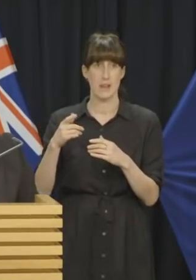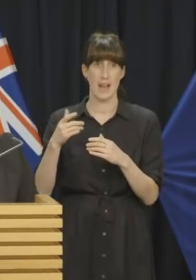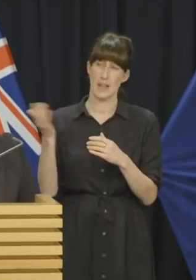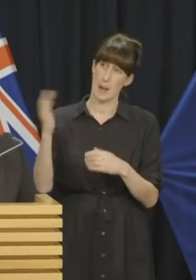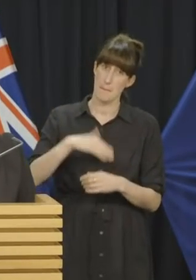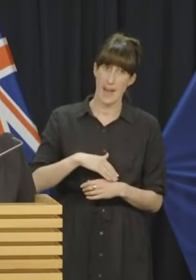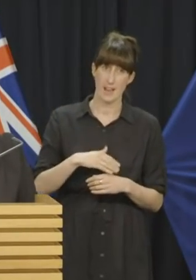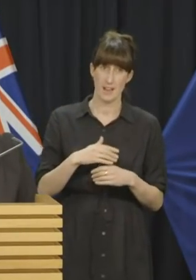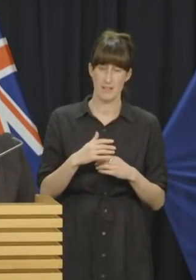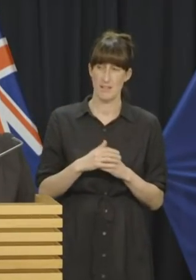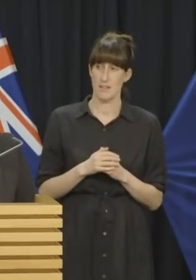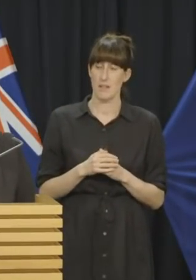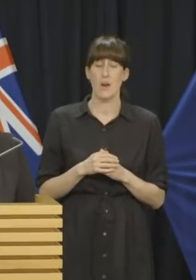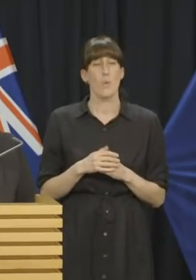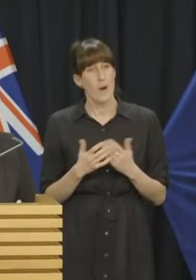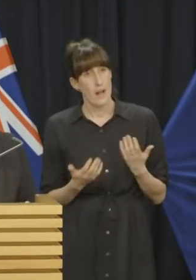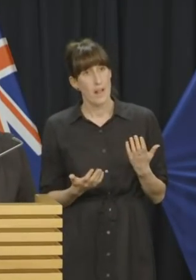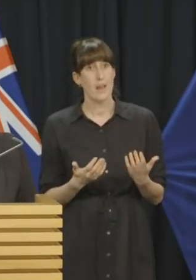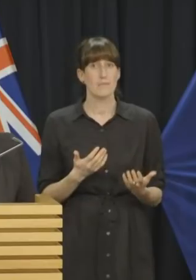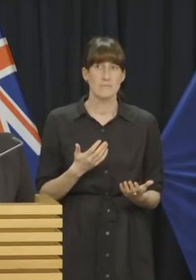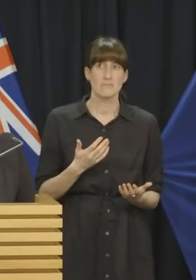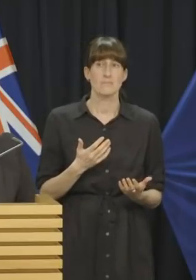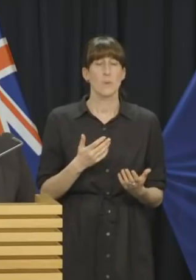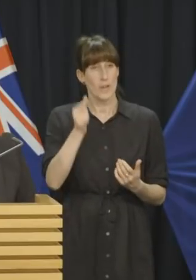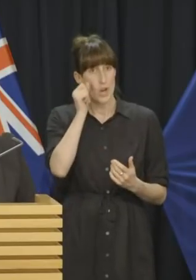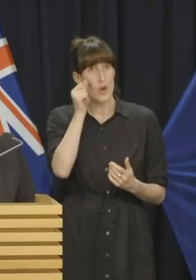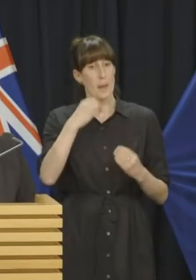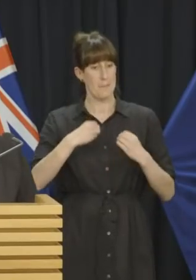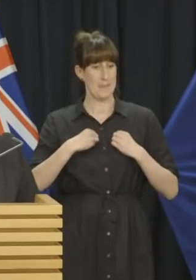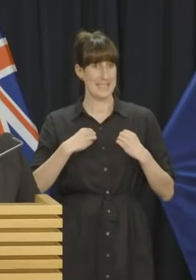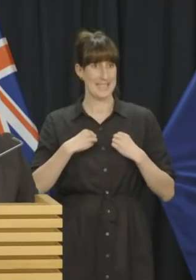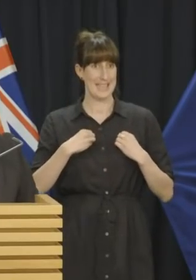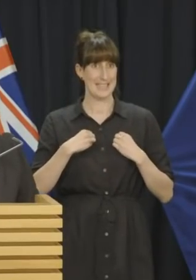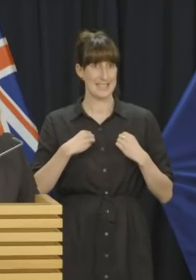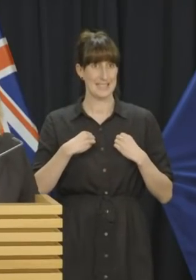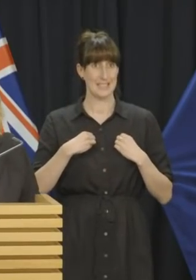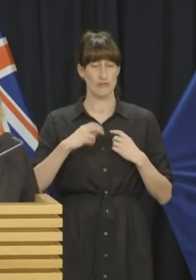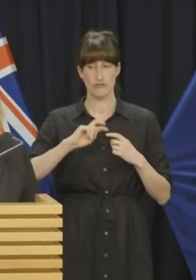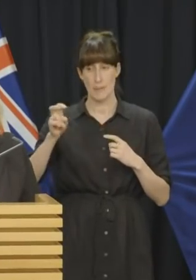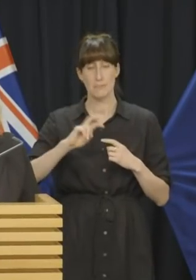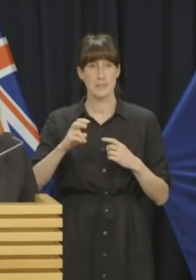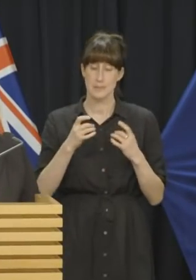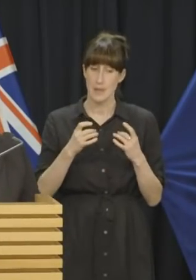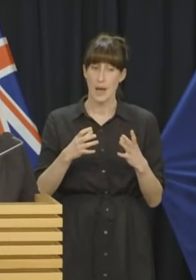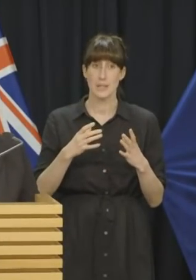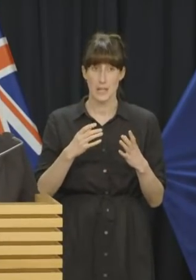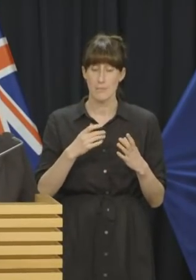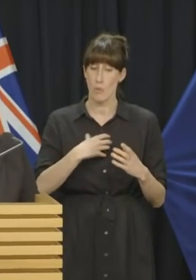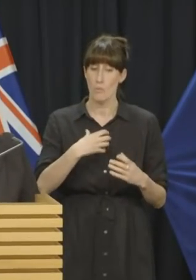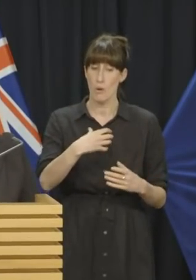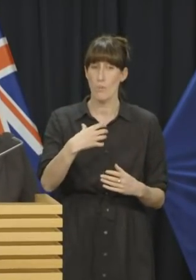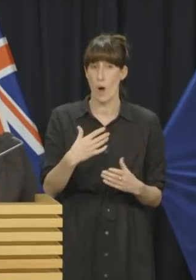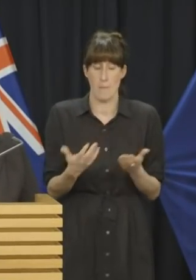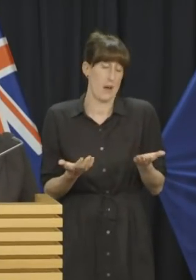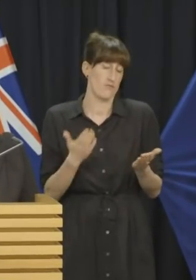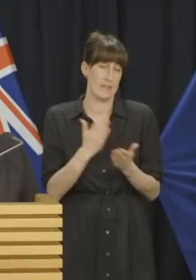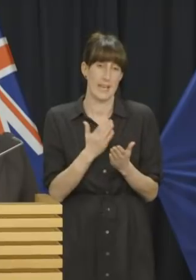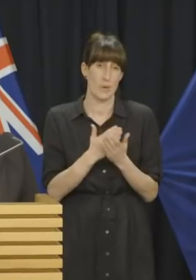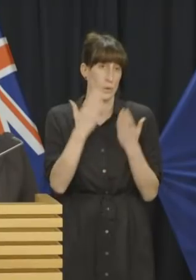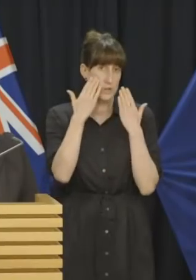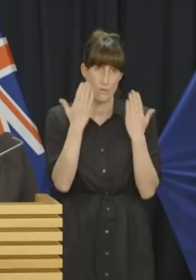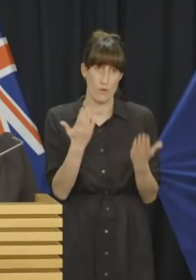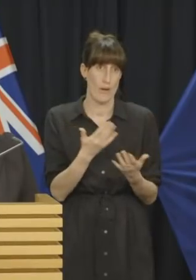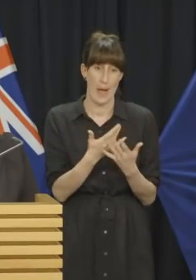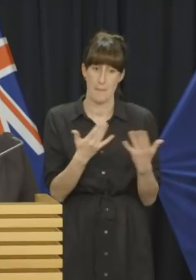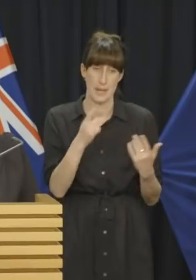that more and more people are starting to go overseas on business trips, for example, and I don't think it's fair that the taxpayers of New Zealand